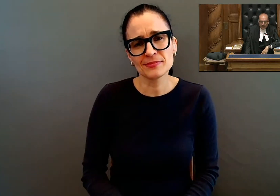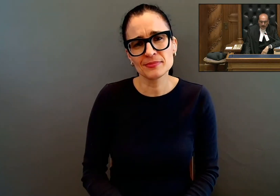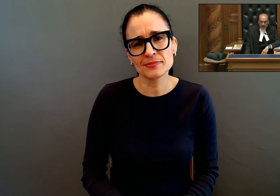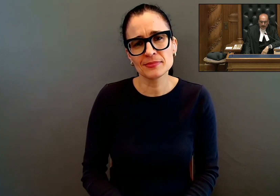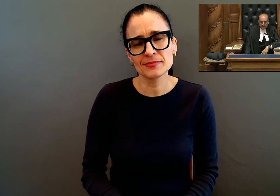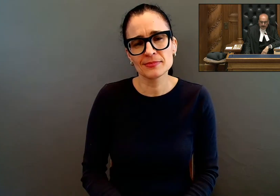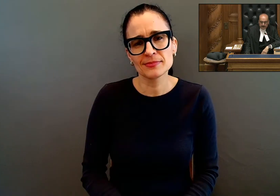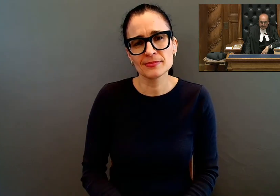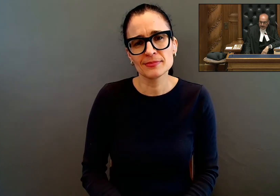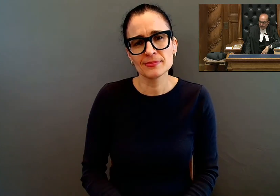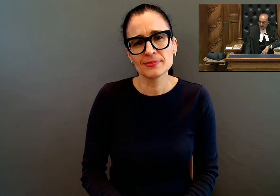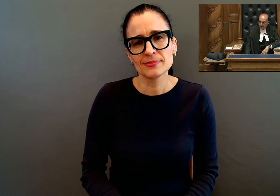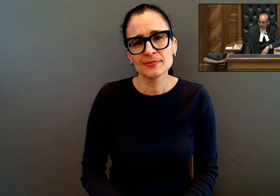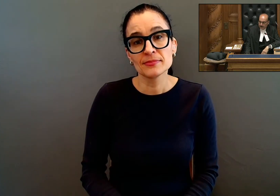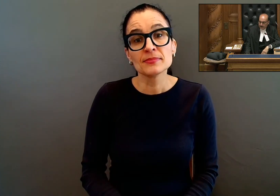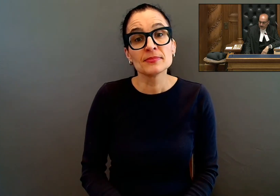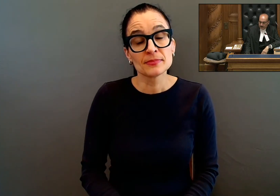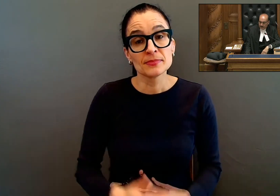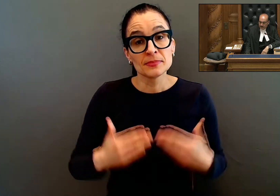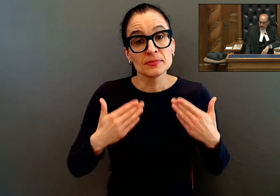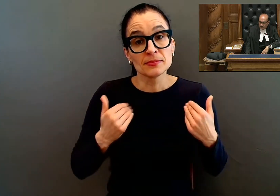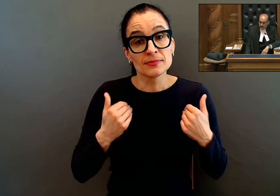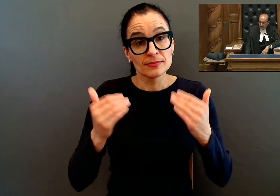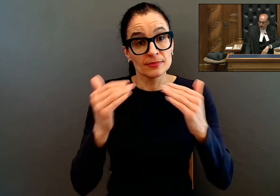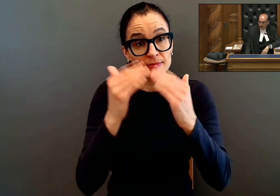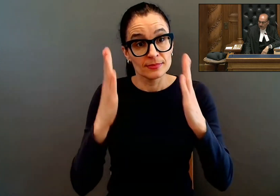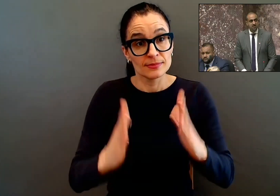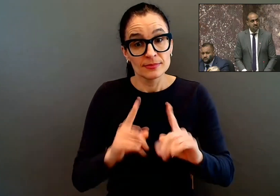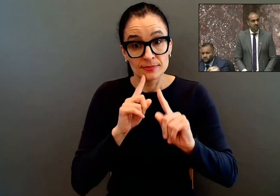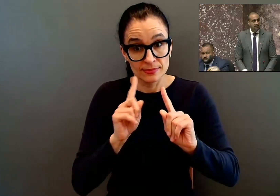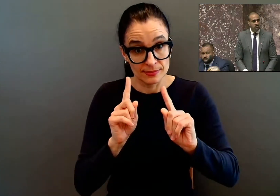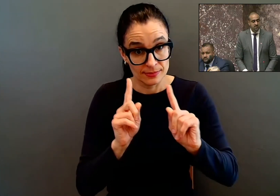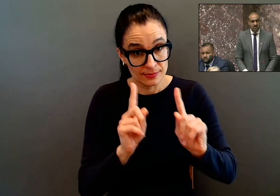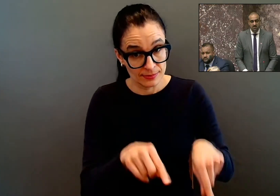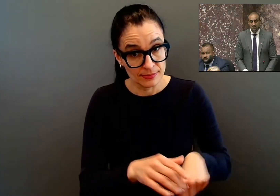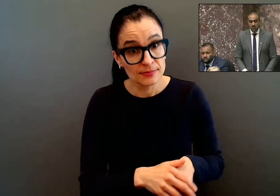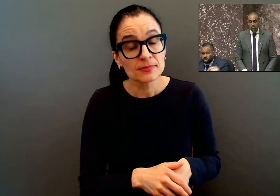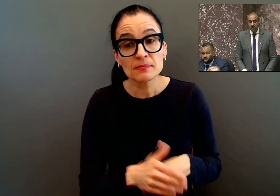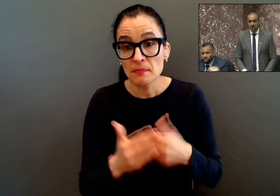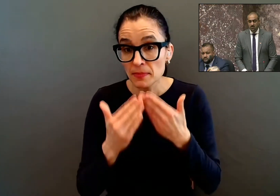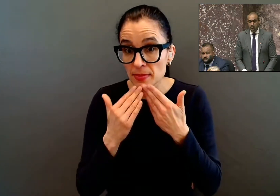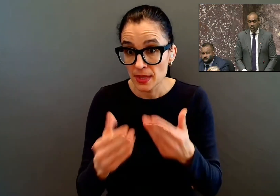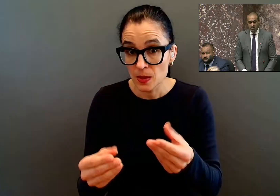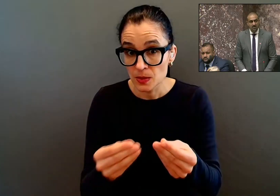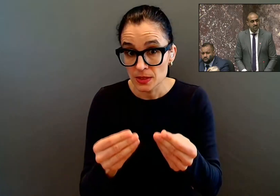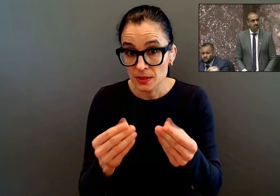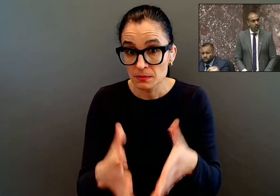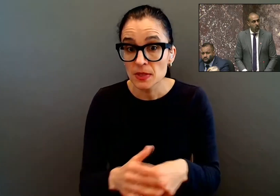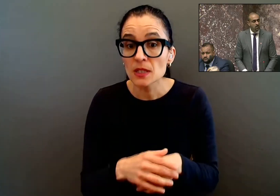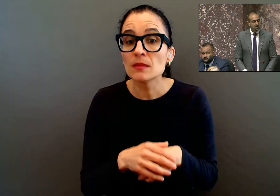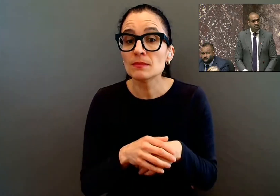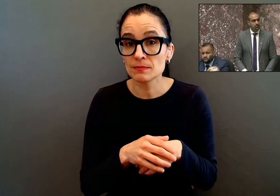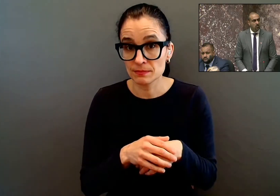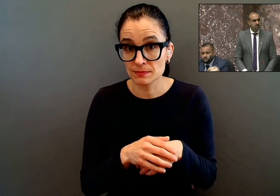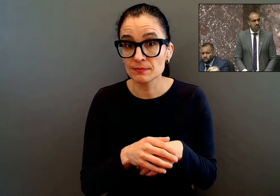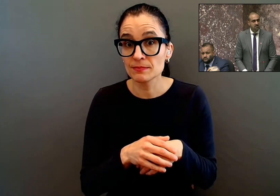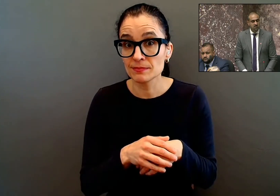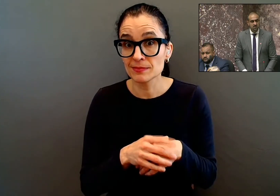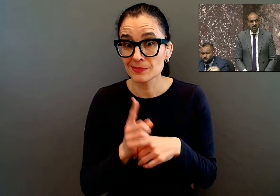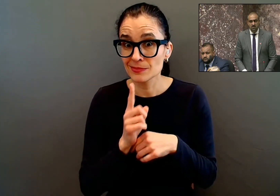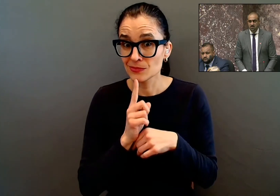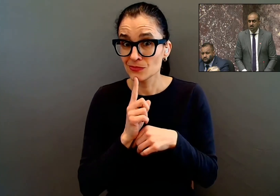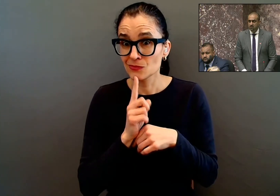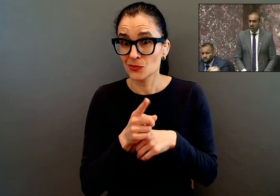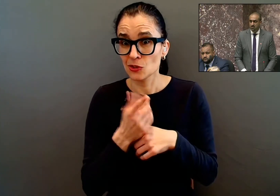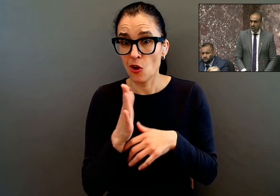Minister of Housing. Thank you, Honourable Speaker. You've heard clearly from this side of the House that we realize the importance of supporting